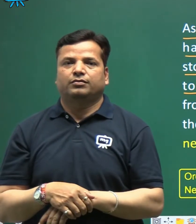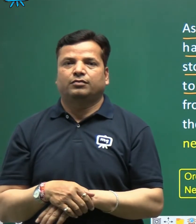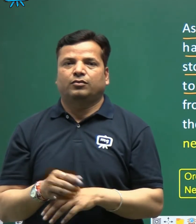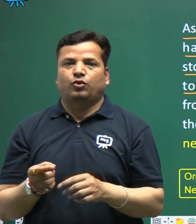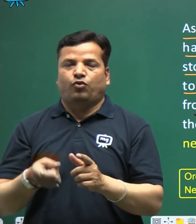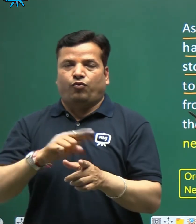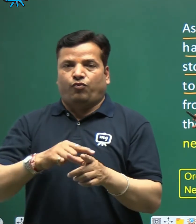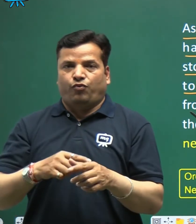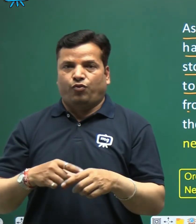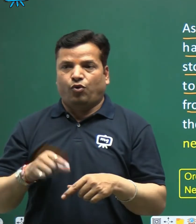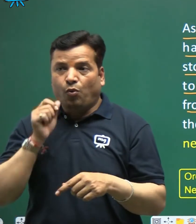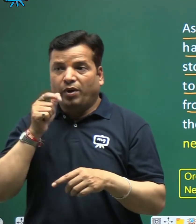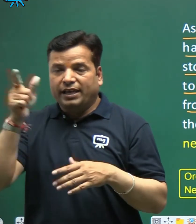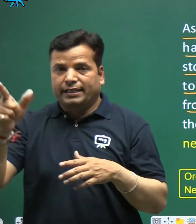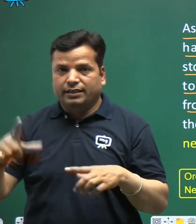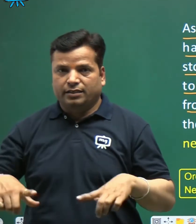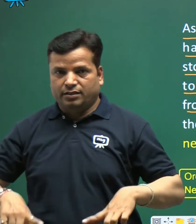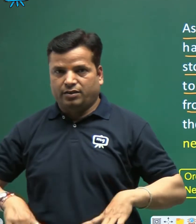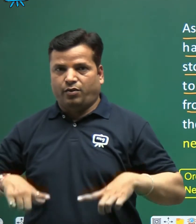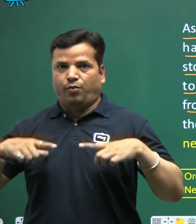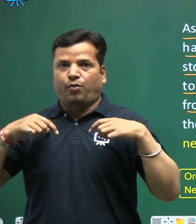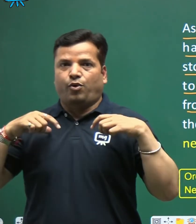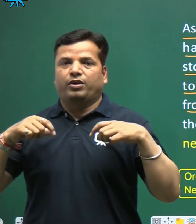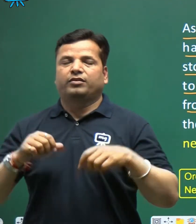from his body